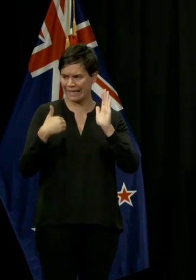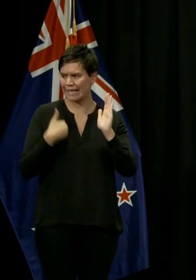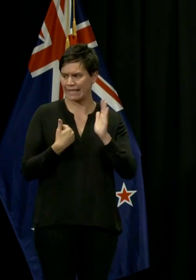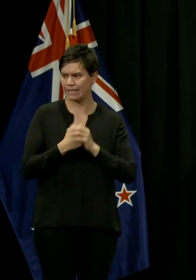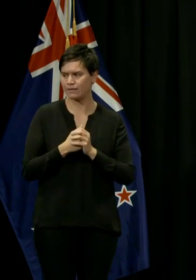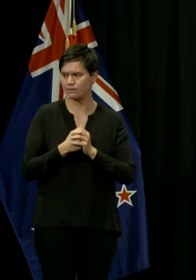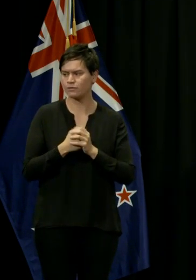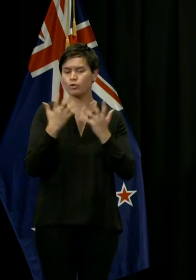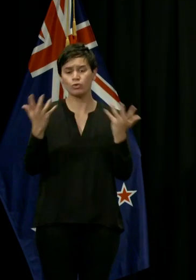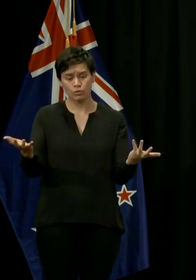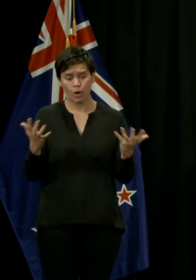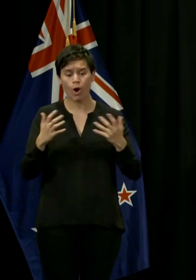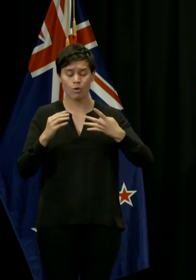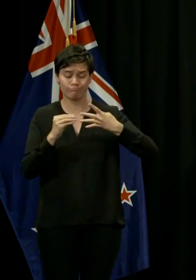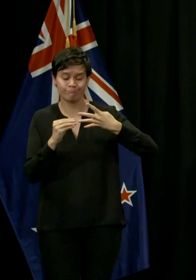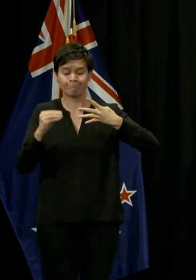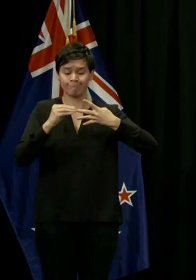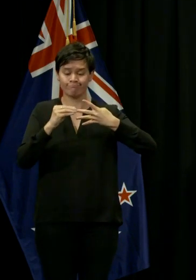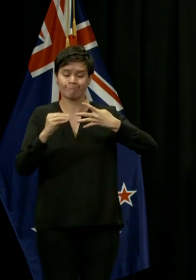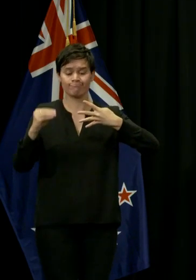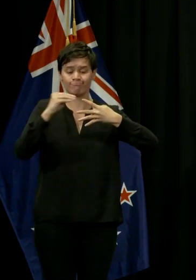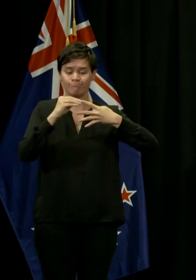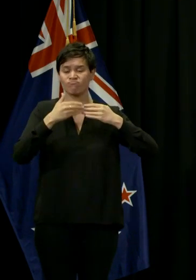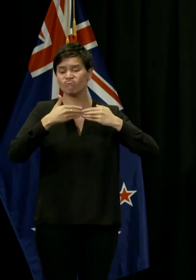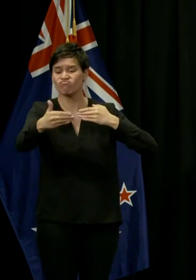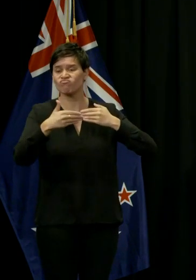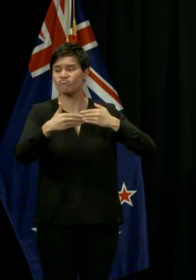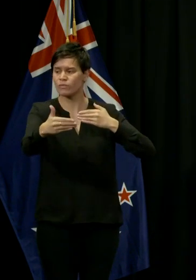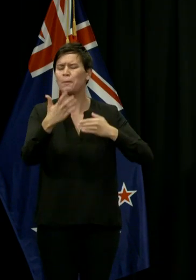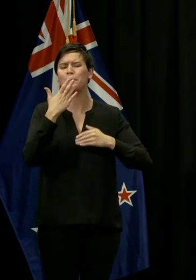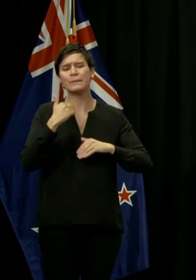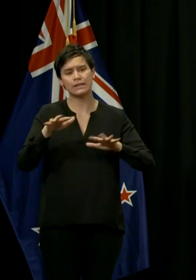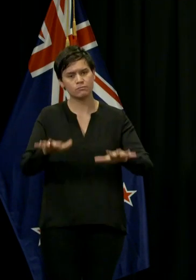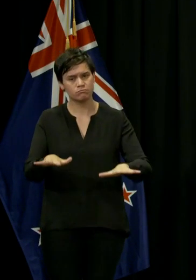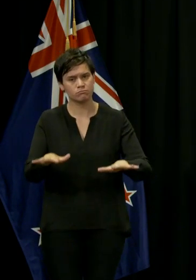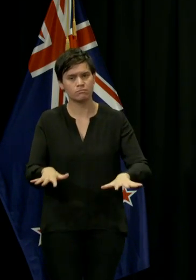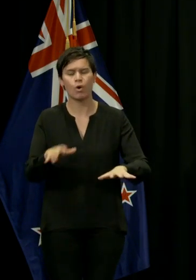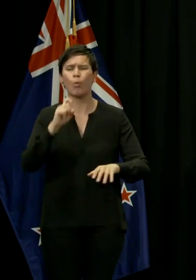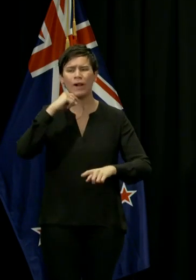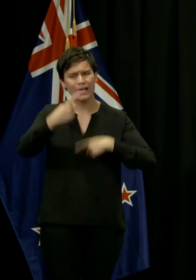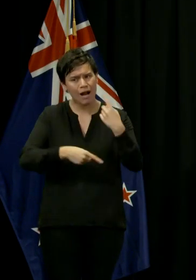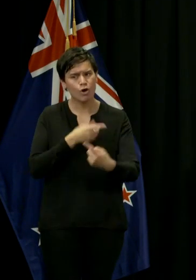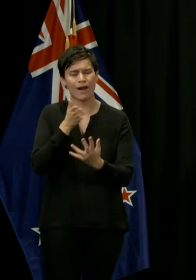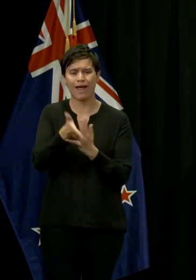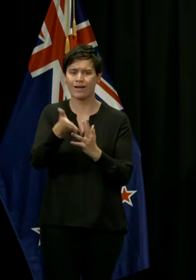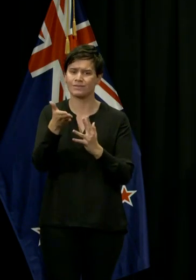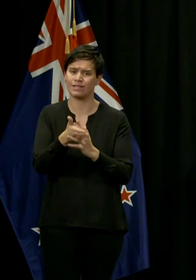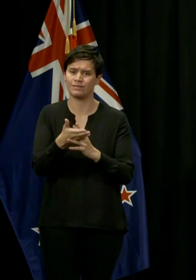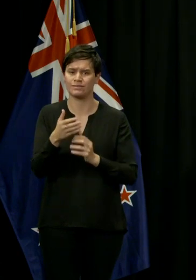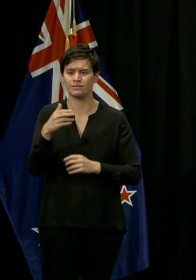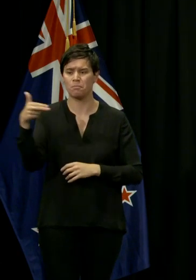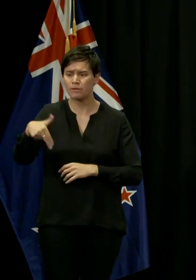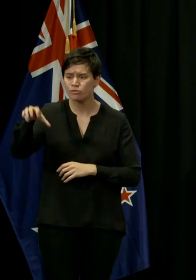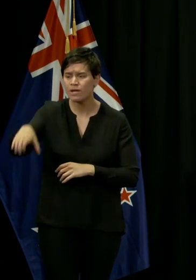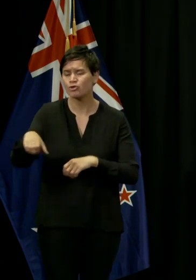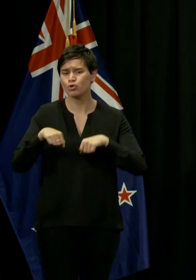as we move through this next phase, to do it in an orderly way. You will continue to have access to essential services for